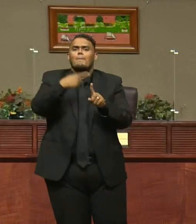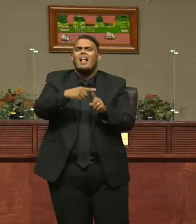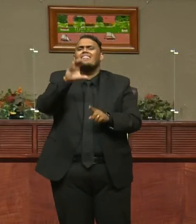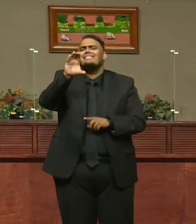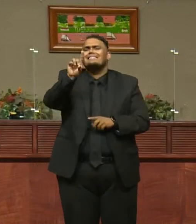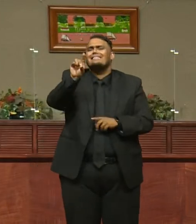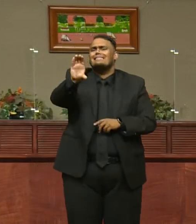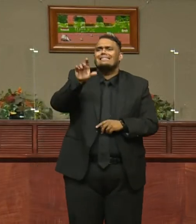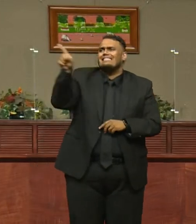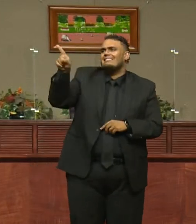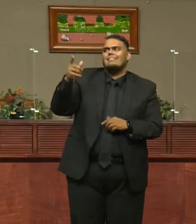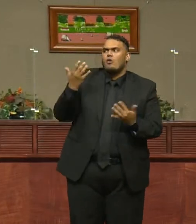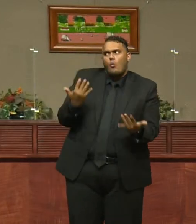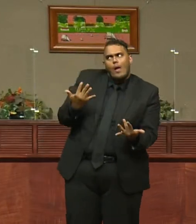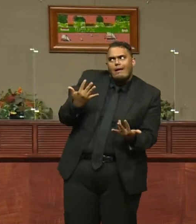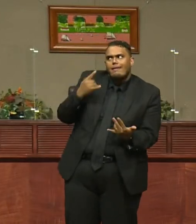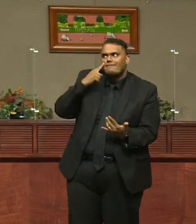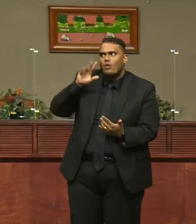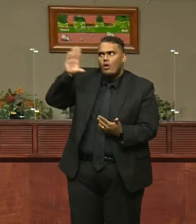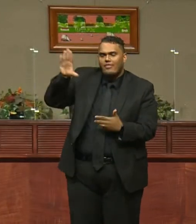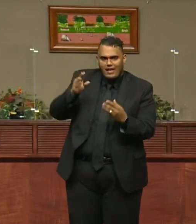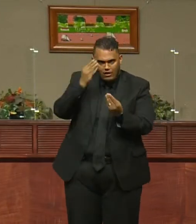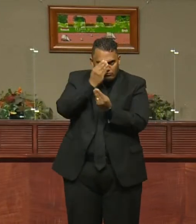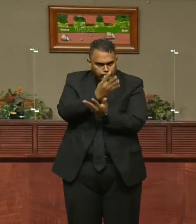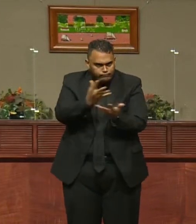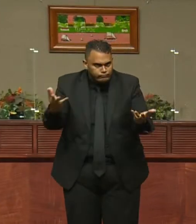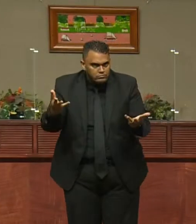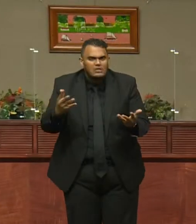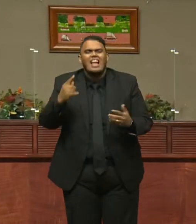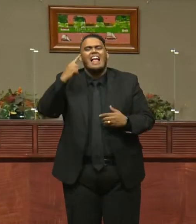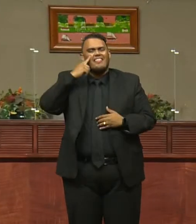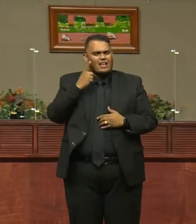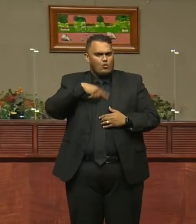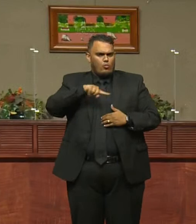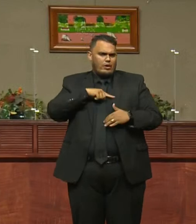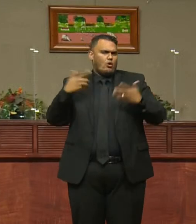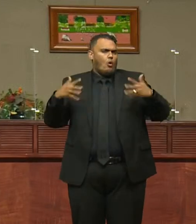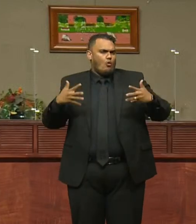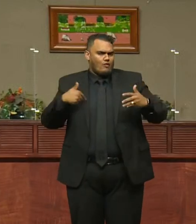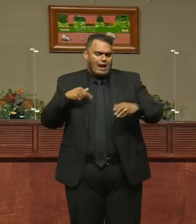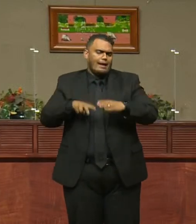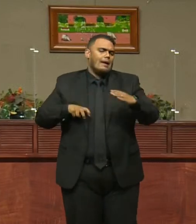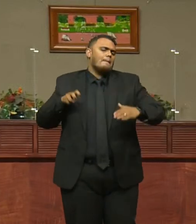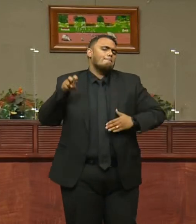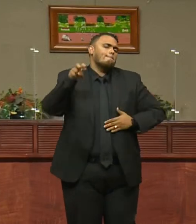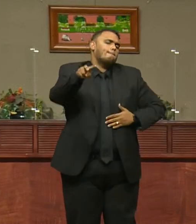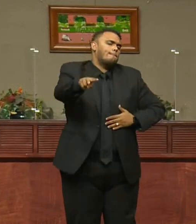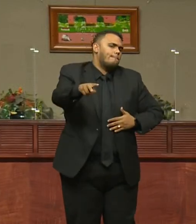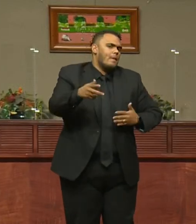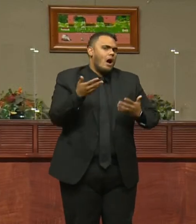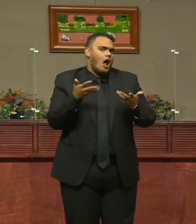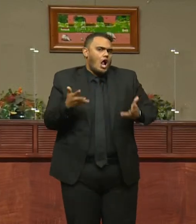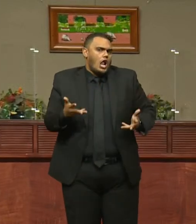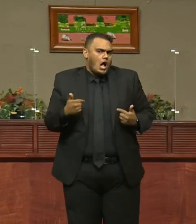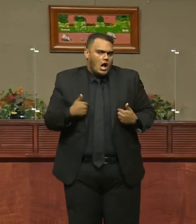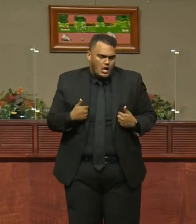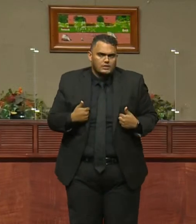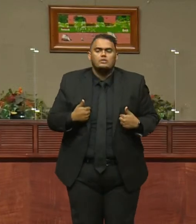into consideration. I think a lot of it, we're ahead of that guidance already in some of the things that we've done, and